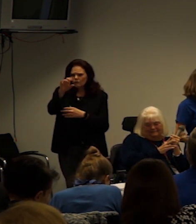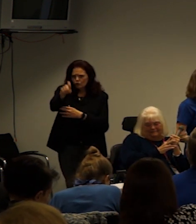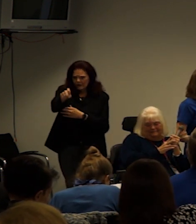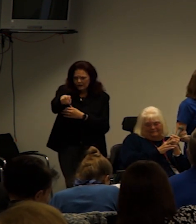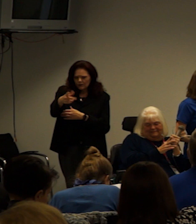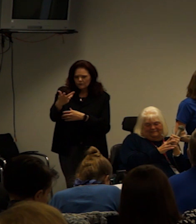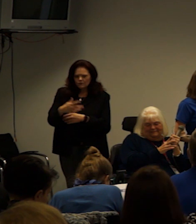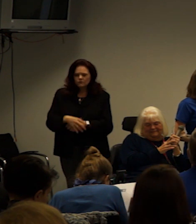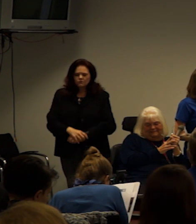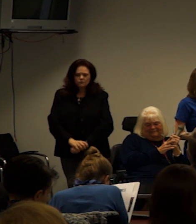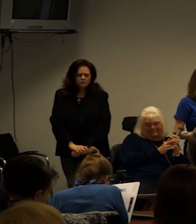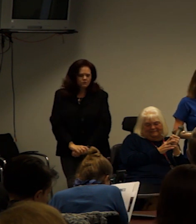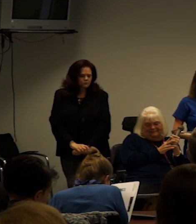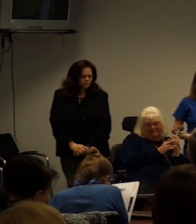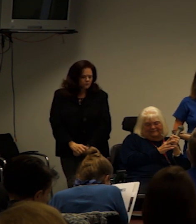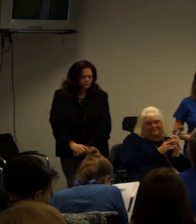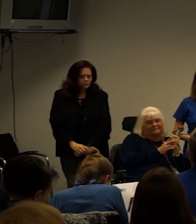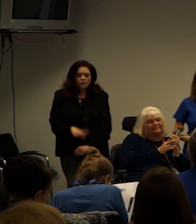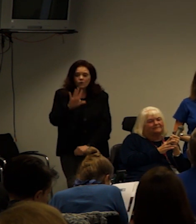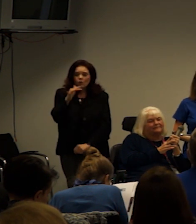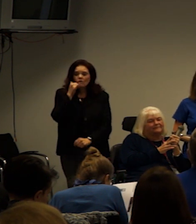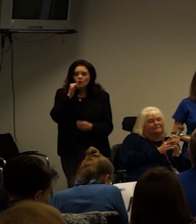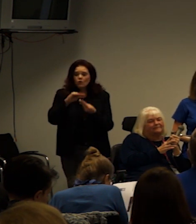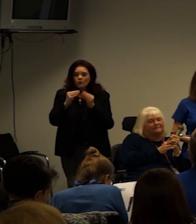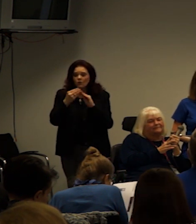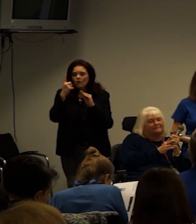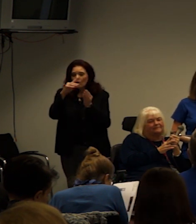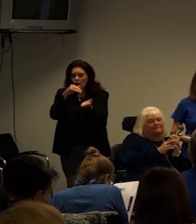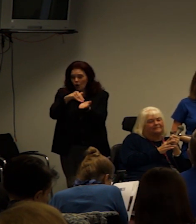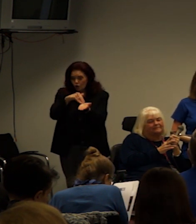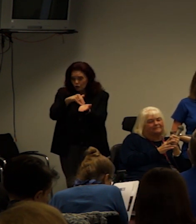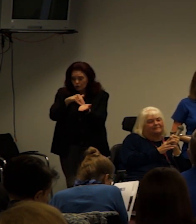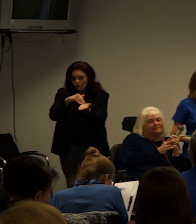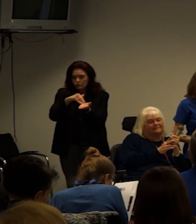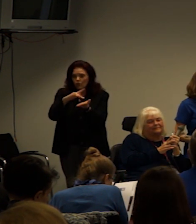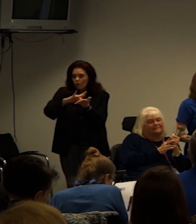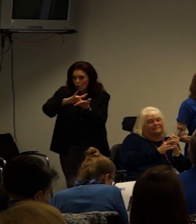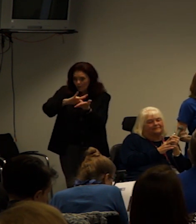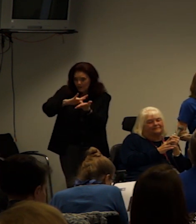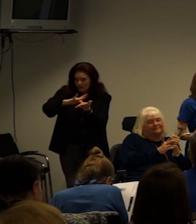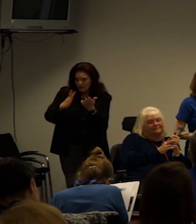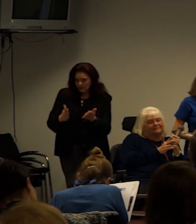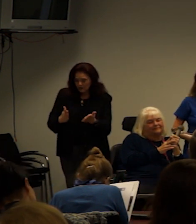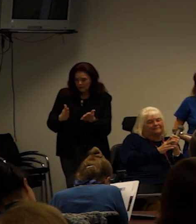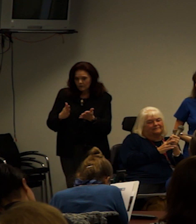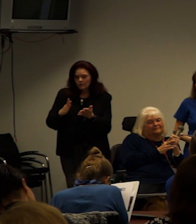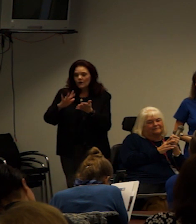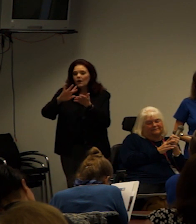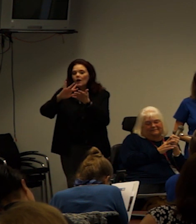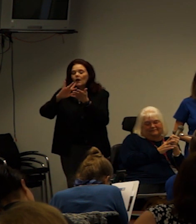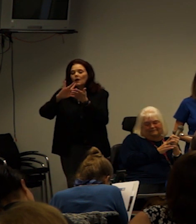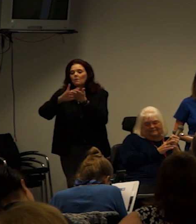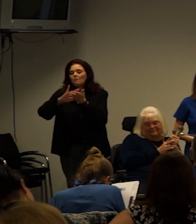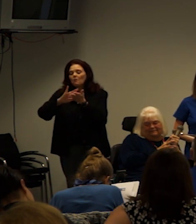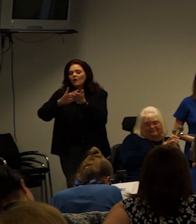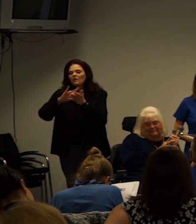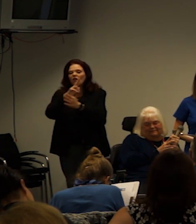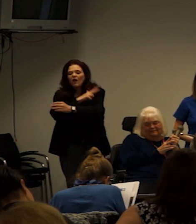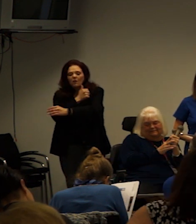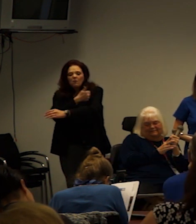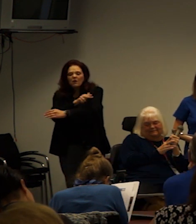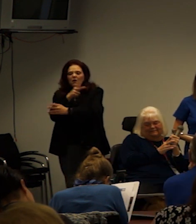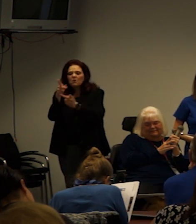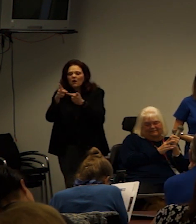needed. Your phone numbers for your doctors, your pharmacists, and your medical facilities that you